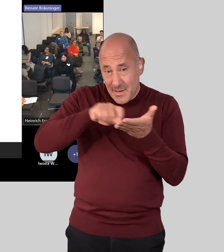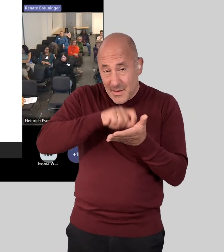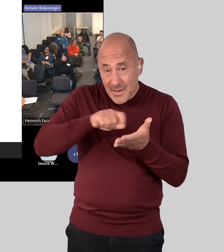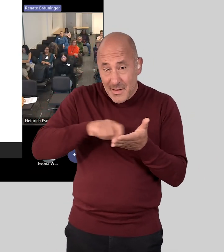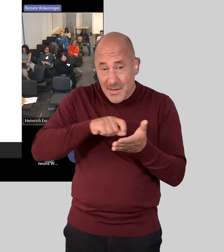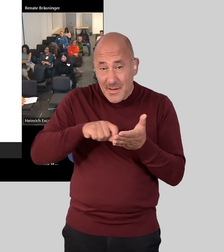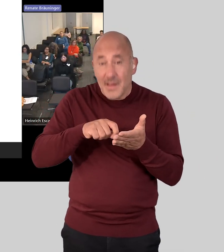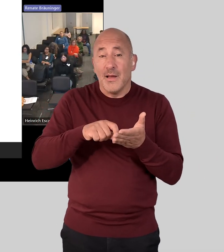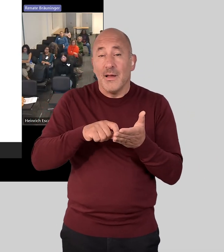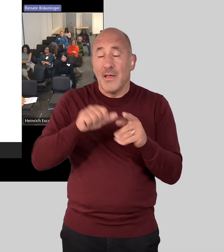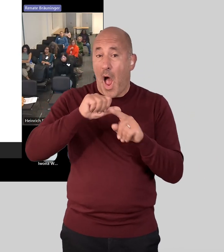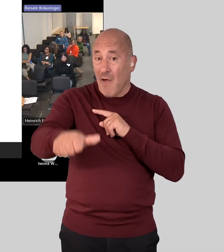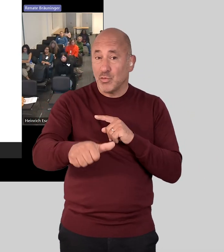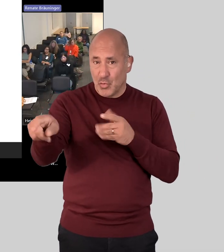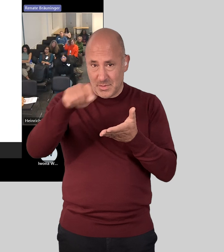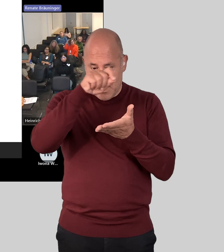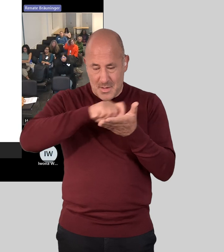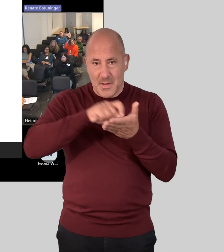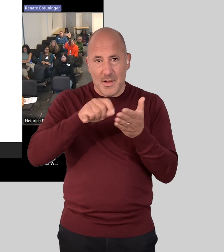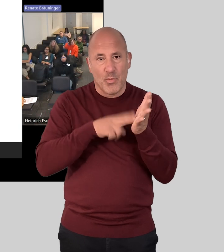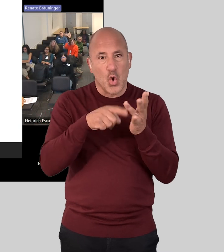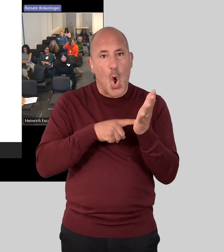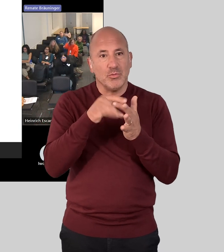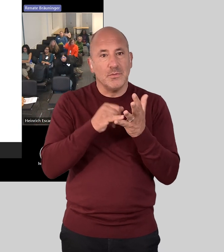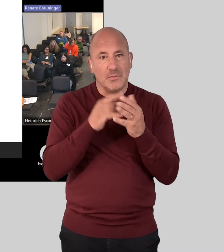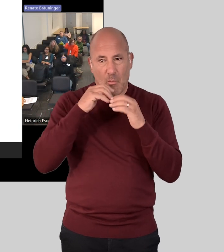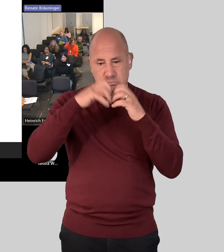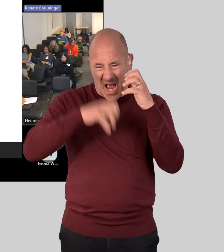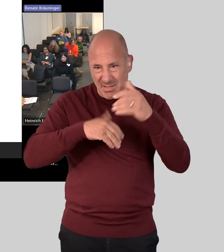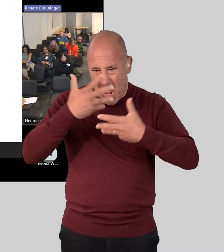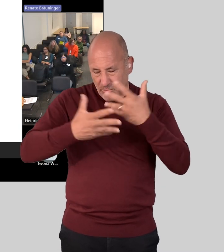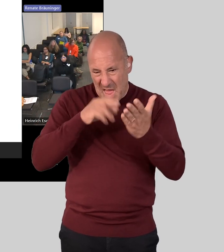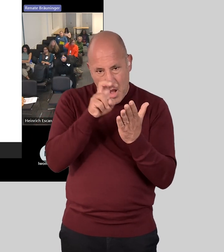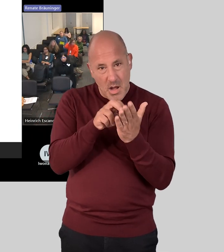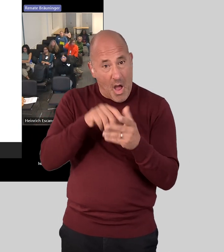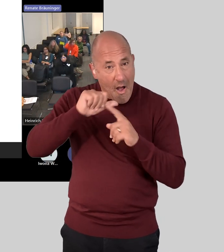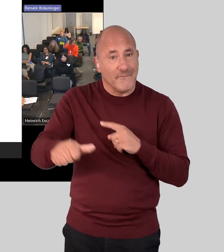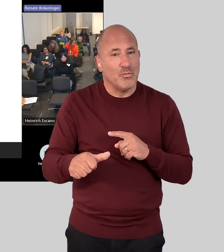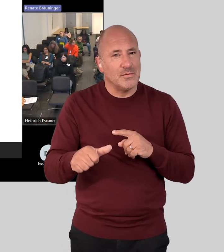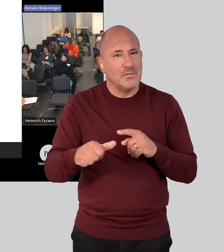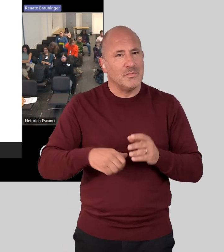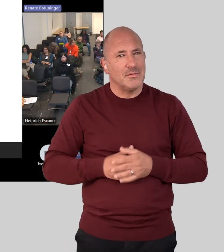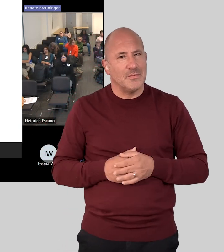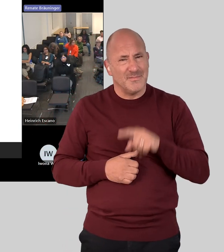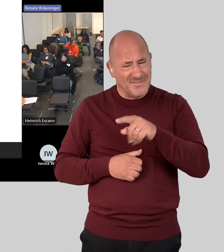process. Rather, they are notes that show a breakdown of the structure of the